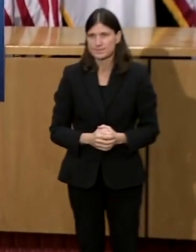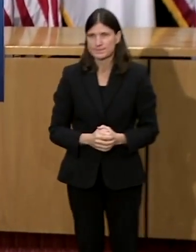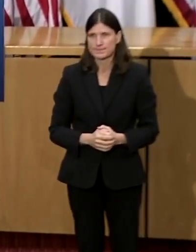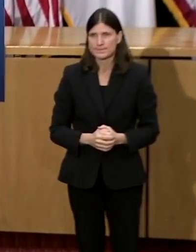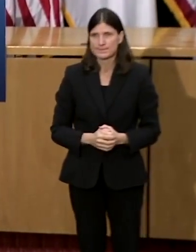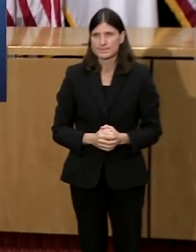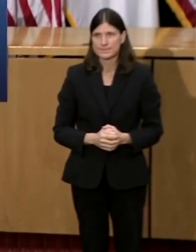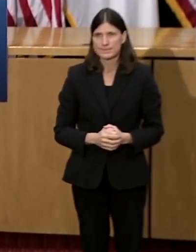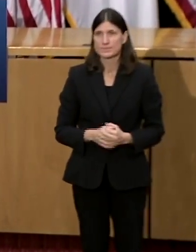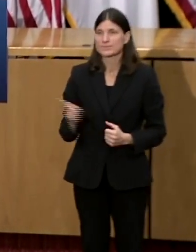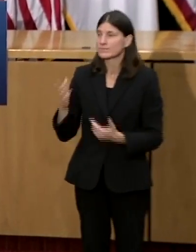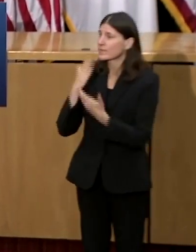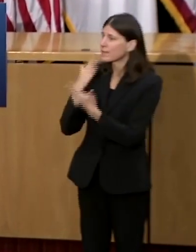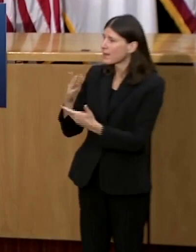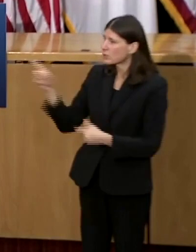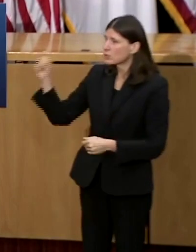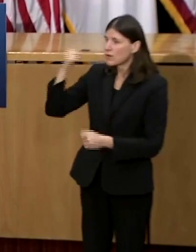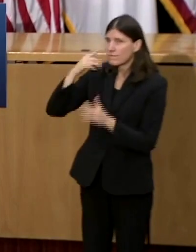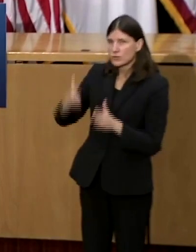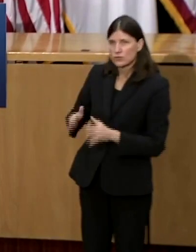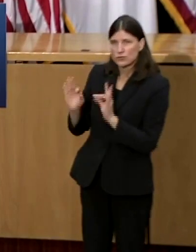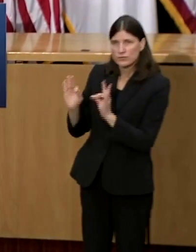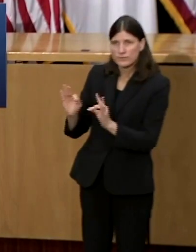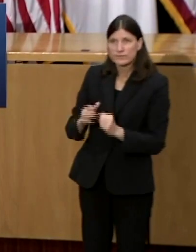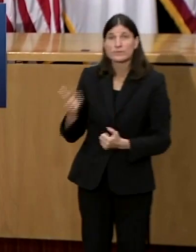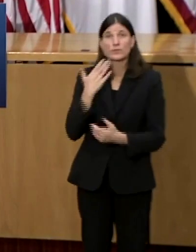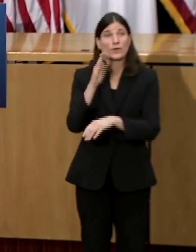Thank you, Governor. Good afternoon.